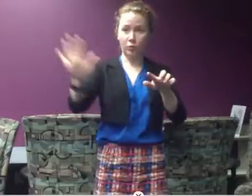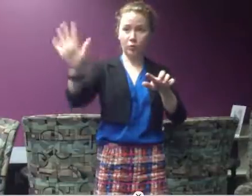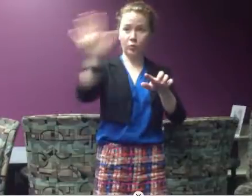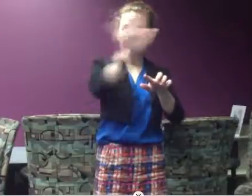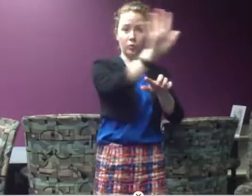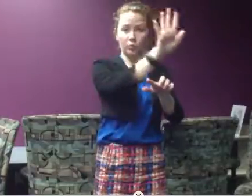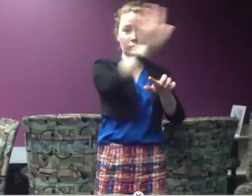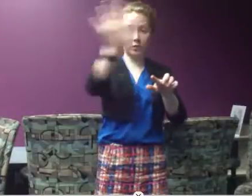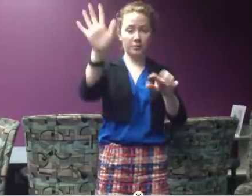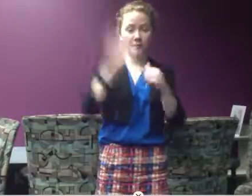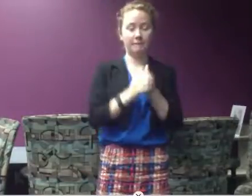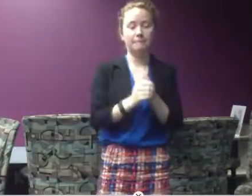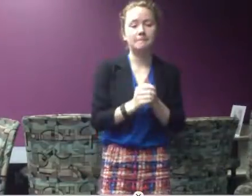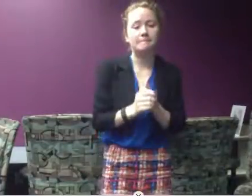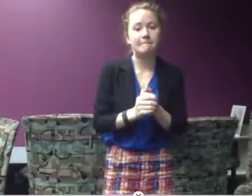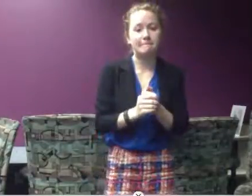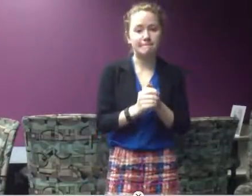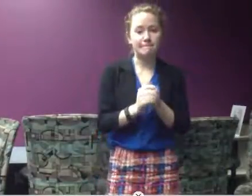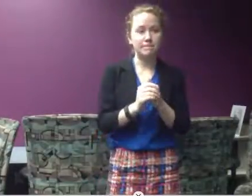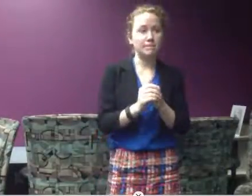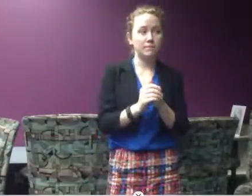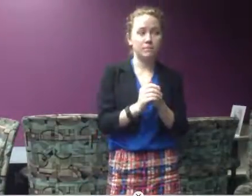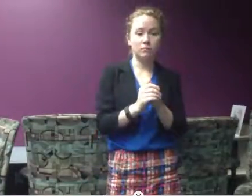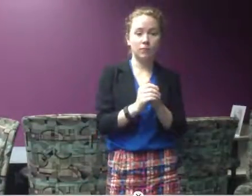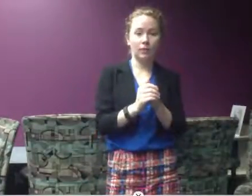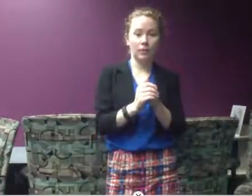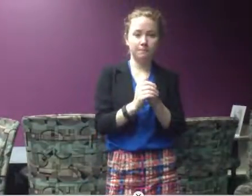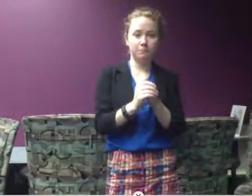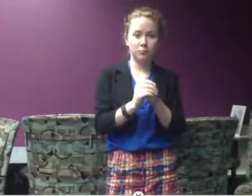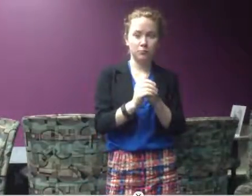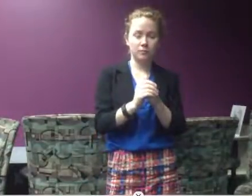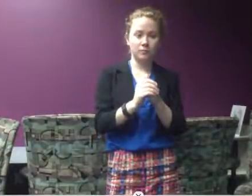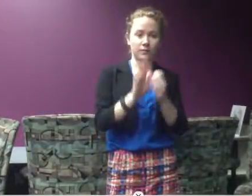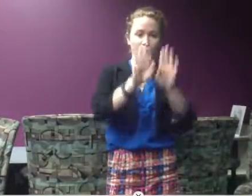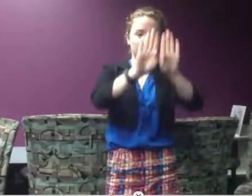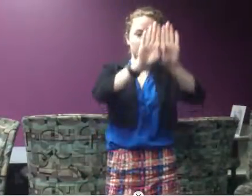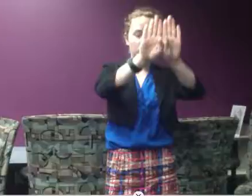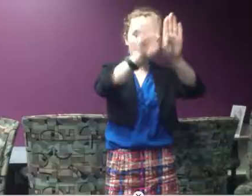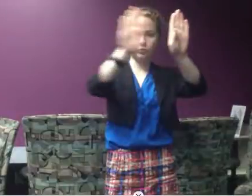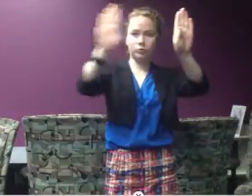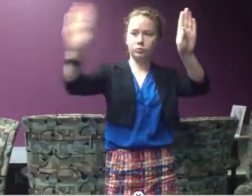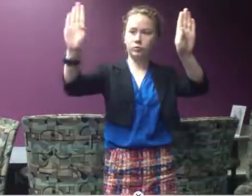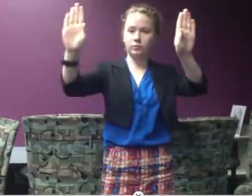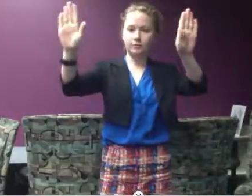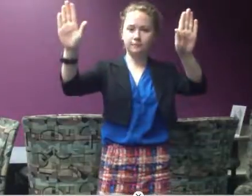So area is all of the stuff inside of the shape.